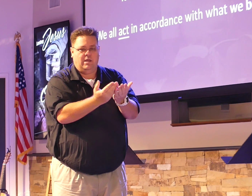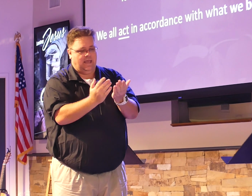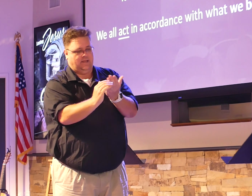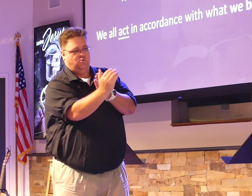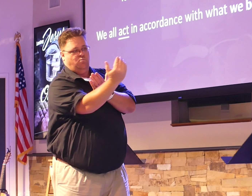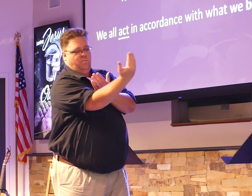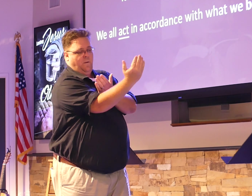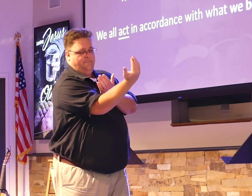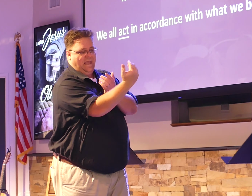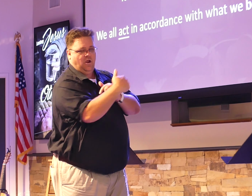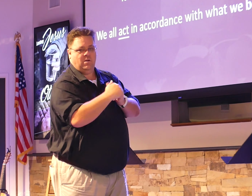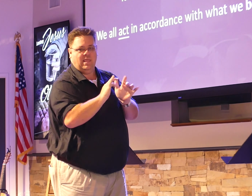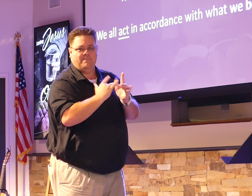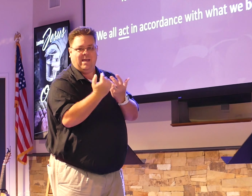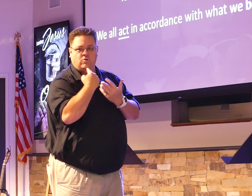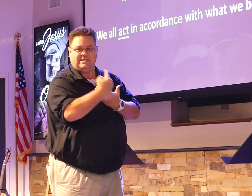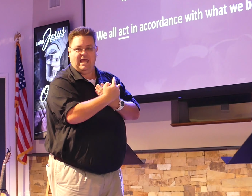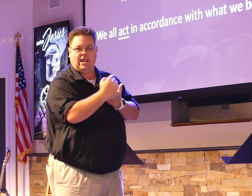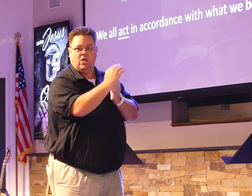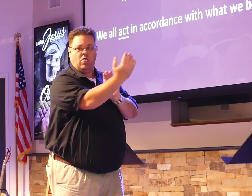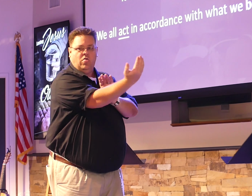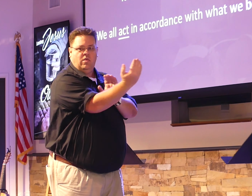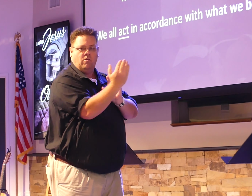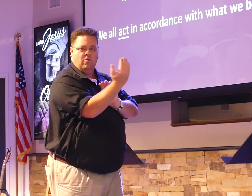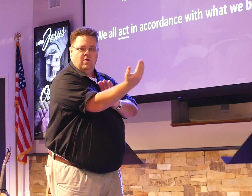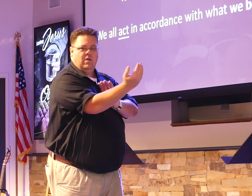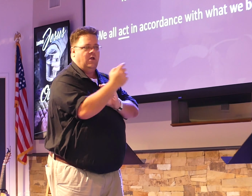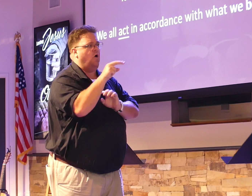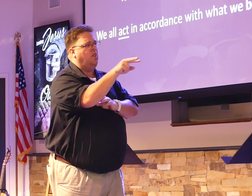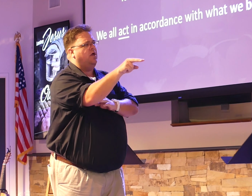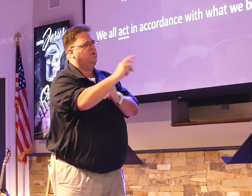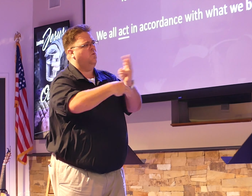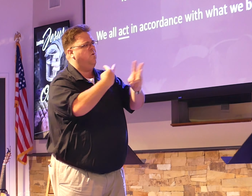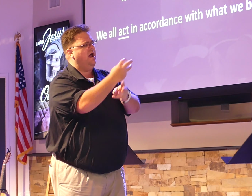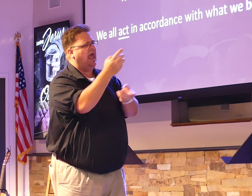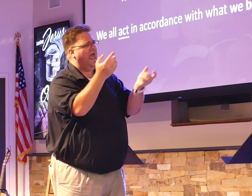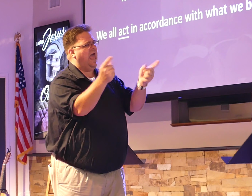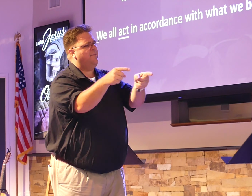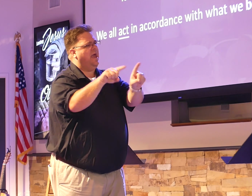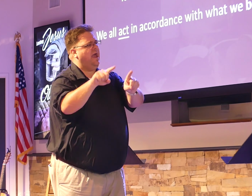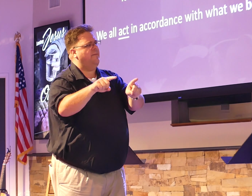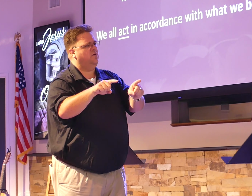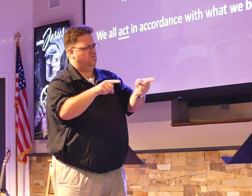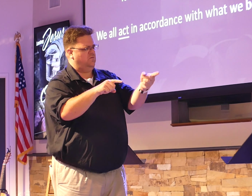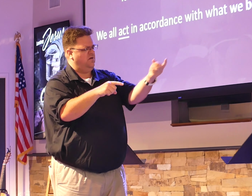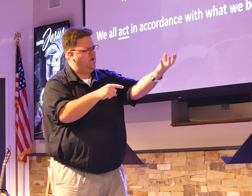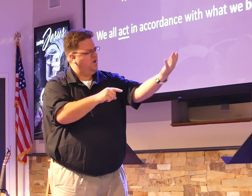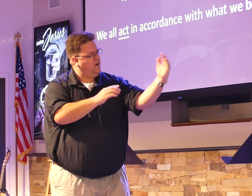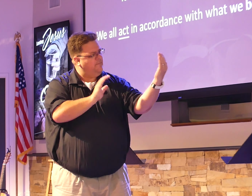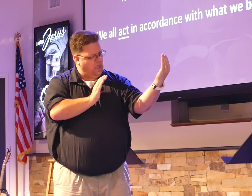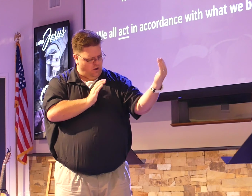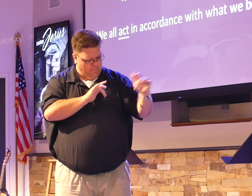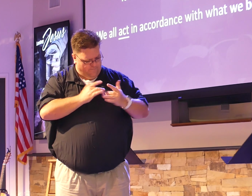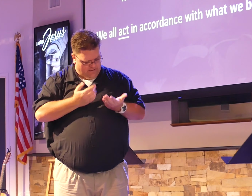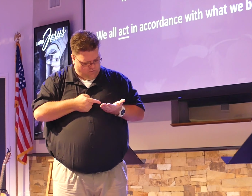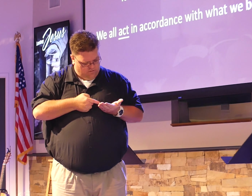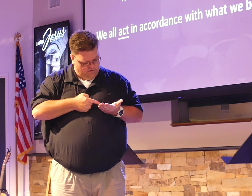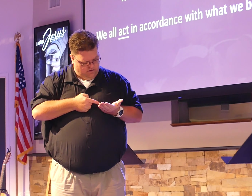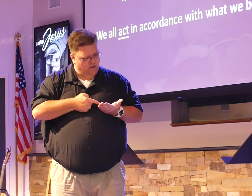in the high school or college classroom, you look through the lens of God's Word. What does it say? Whenever you read something on the web or,